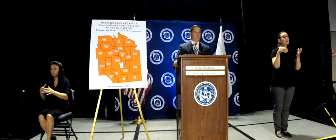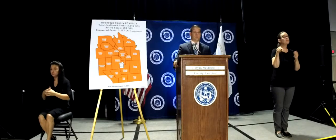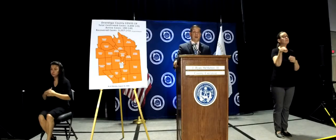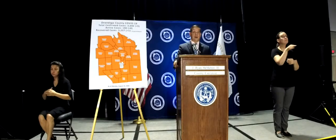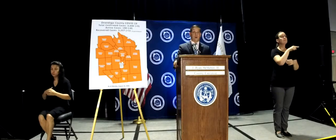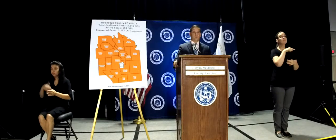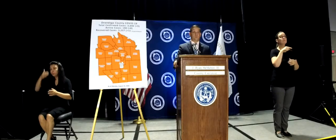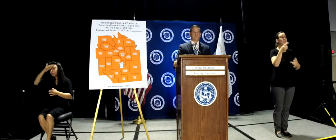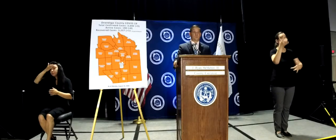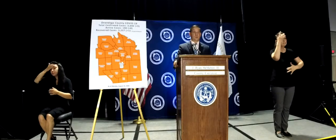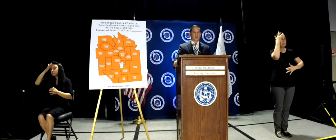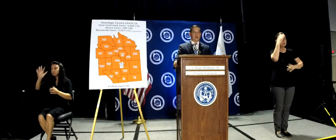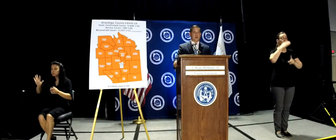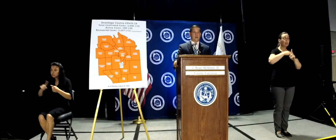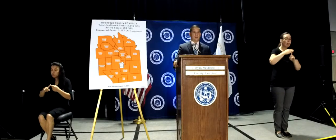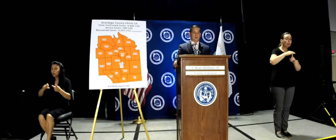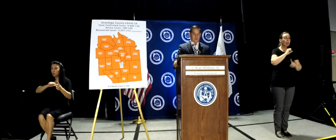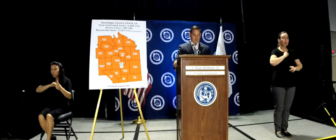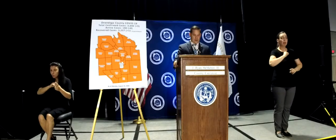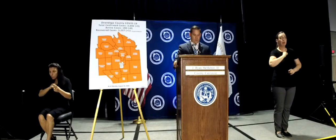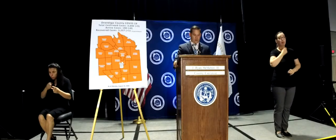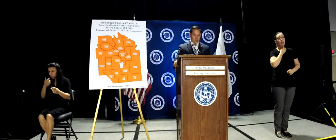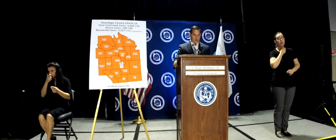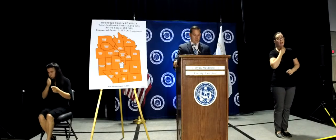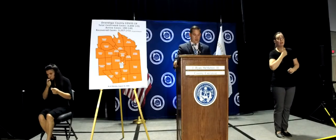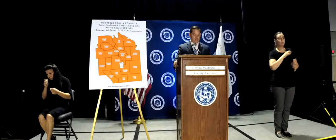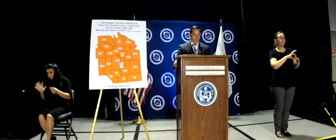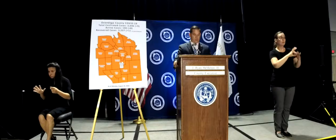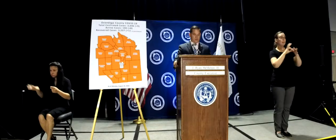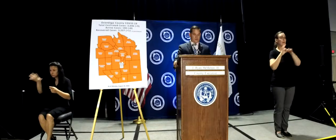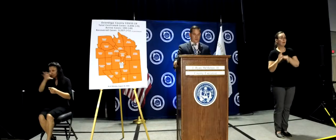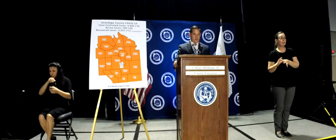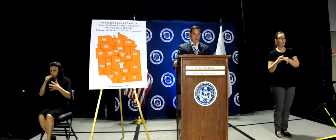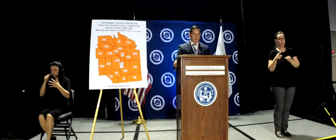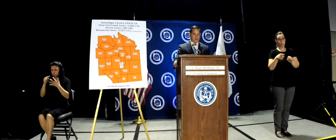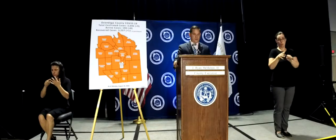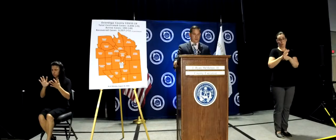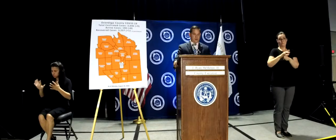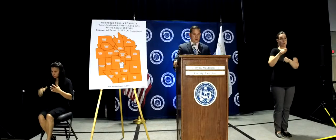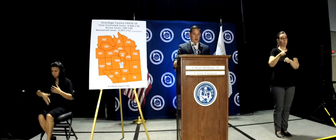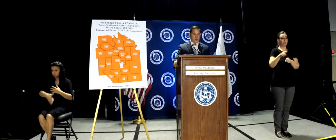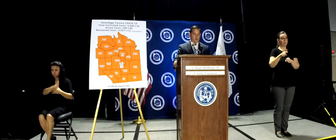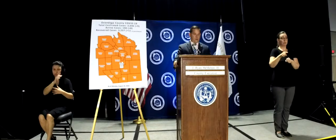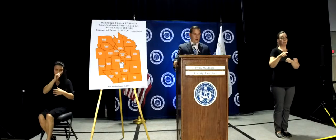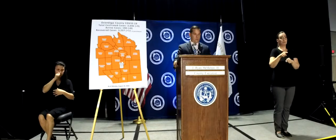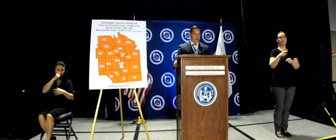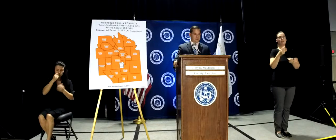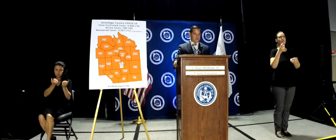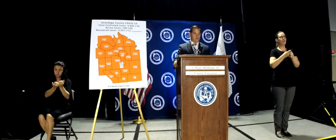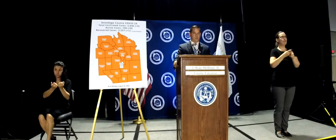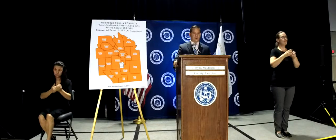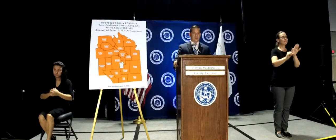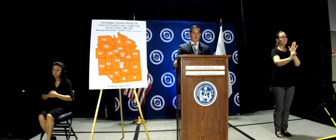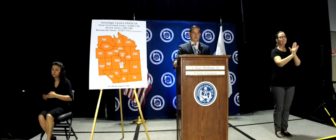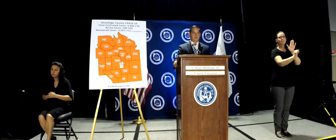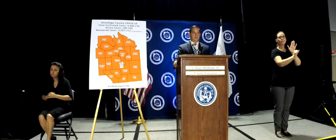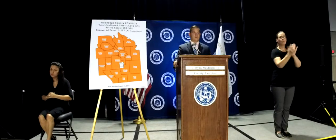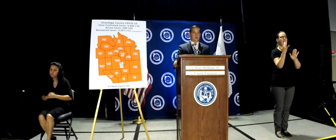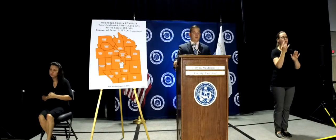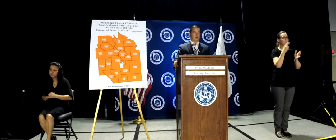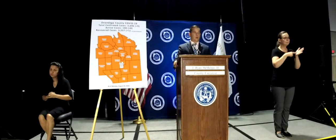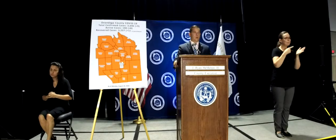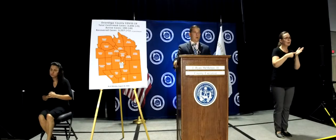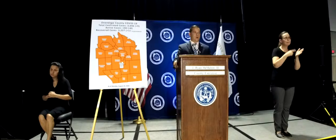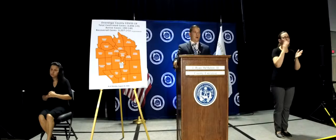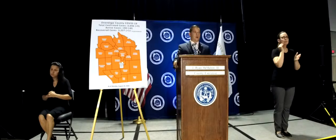test. Let's rule that out. And then that way we'll continue to see our overall positive rate